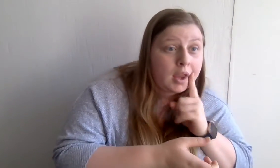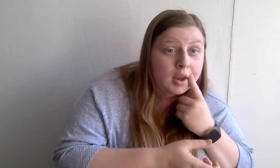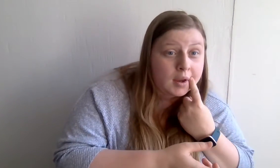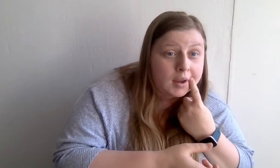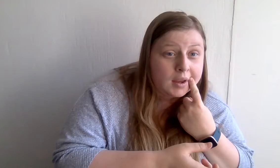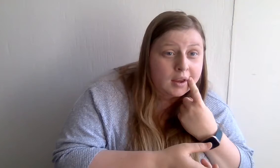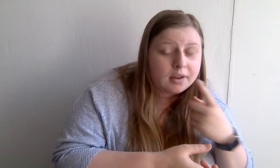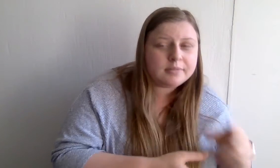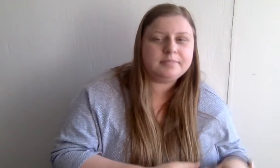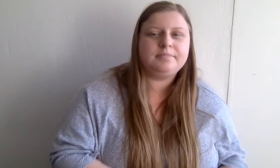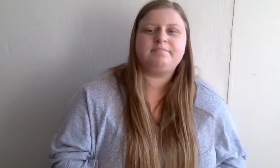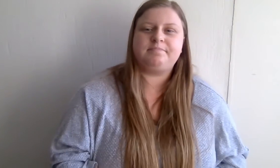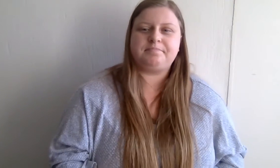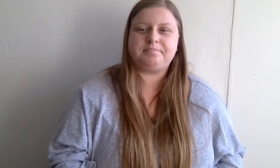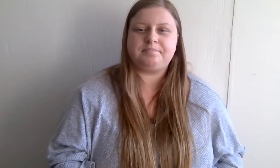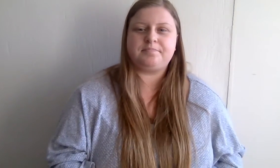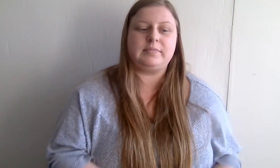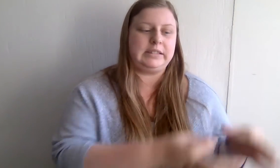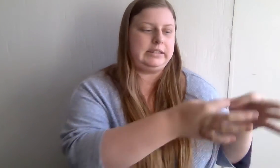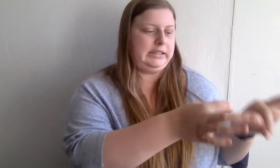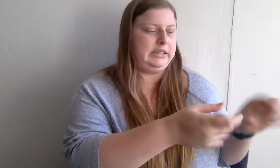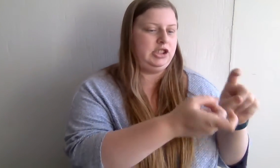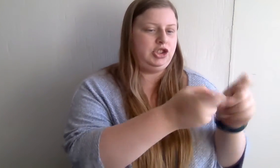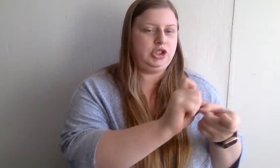You could reply, "You want candy?"